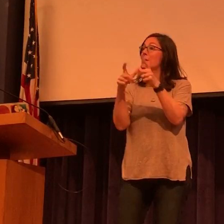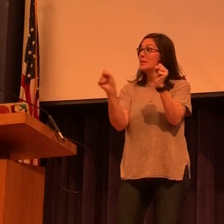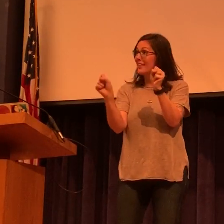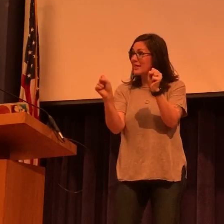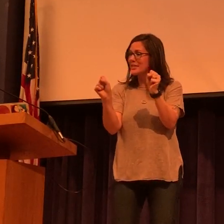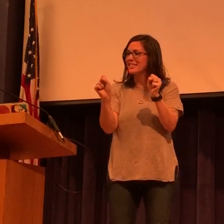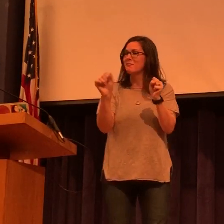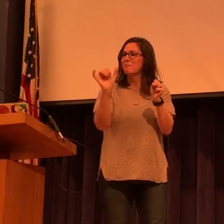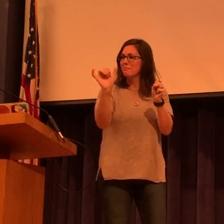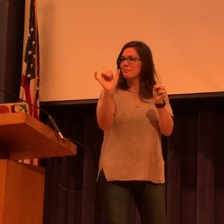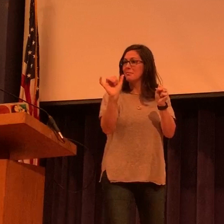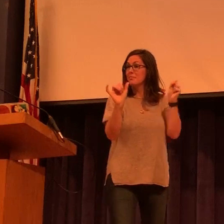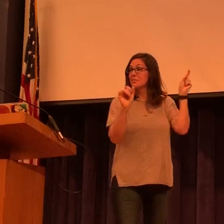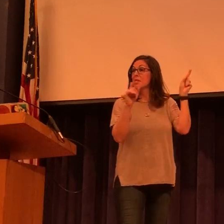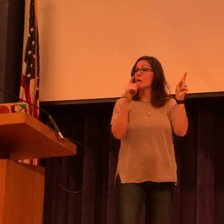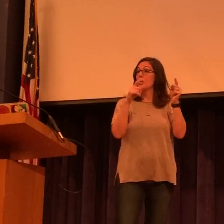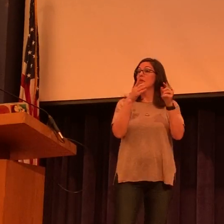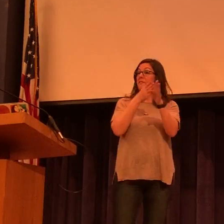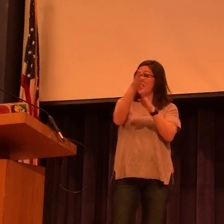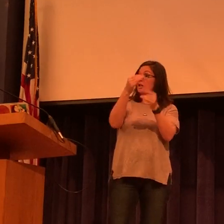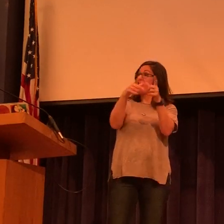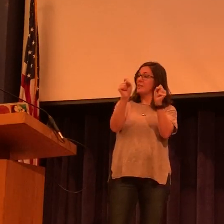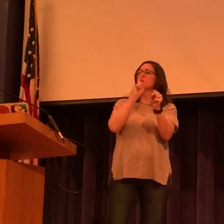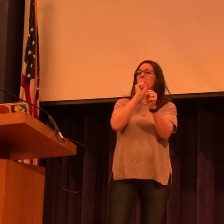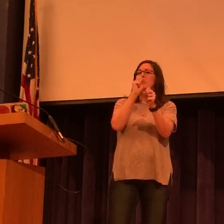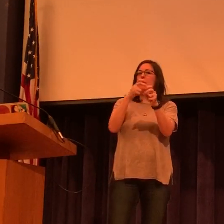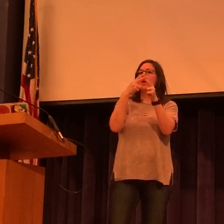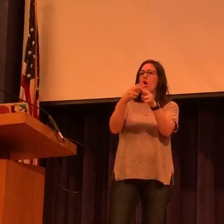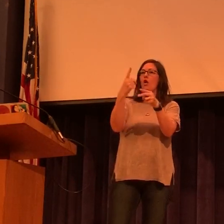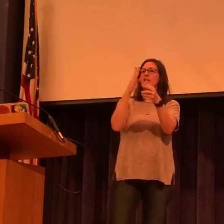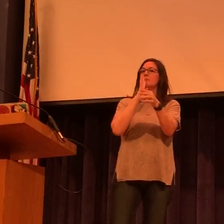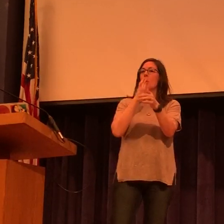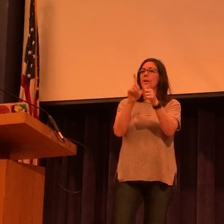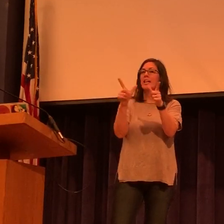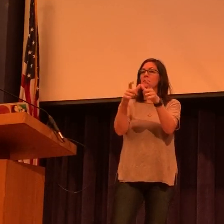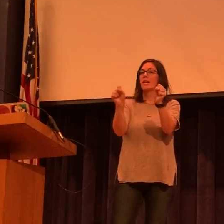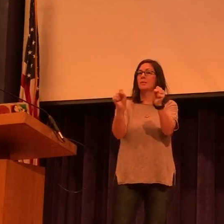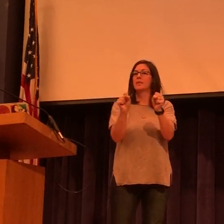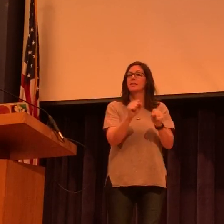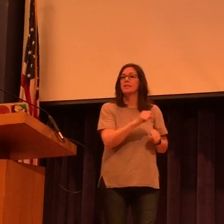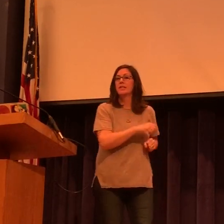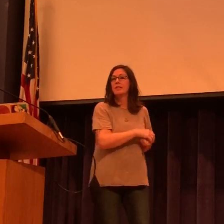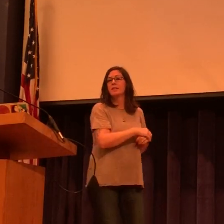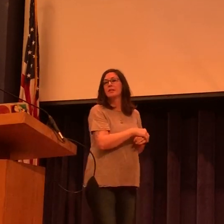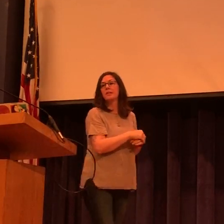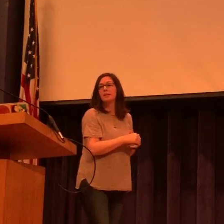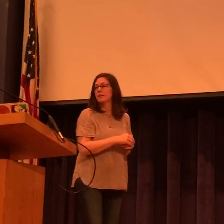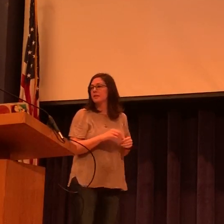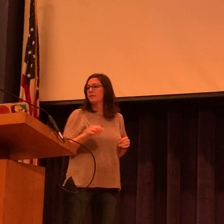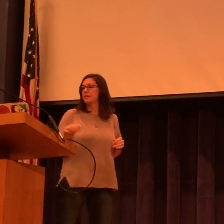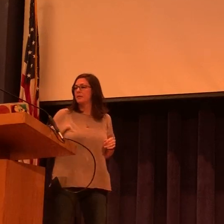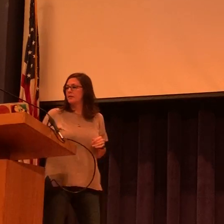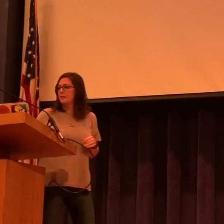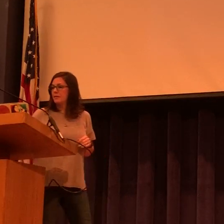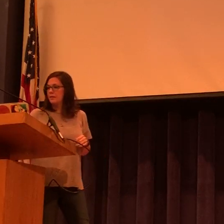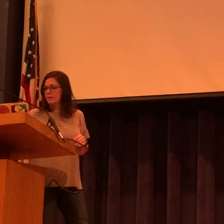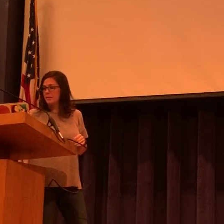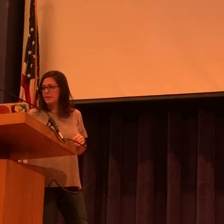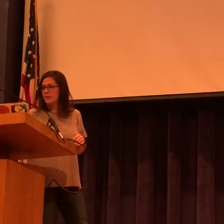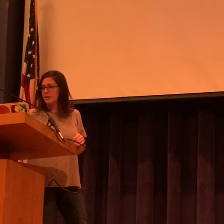language. So it's sort of like the default, the field of linguistics should be called spoken language linguistics, is